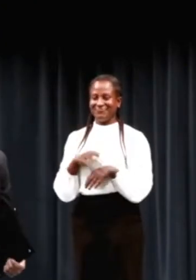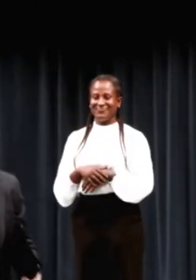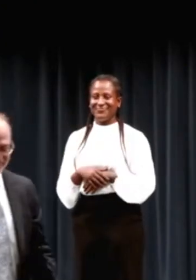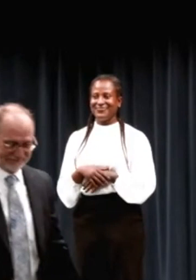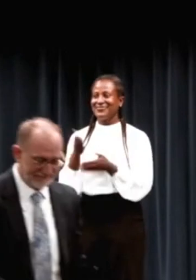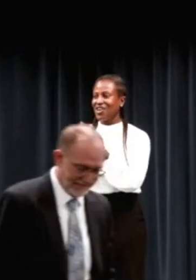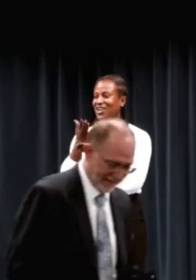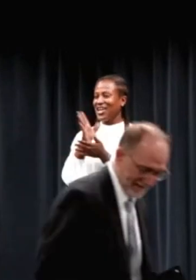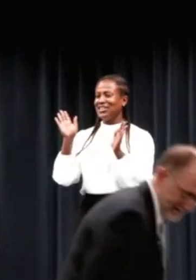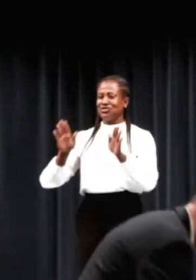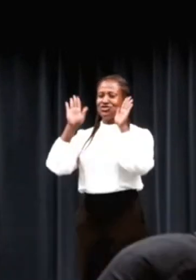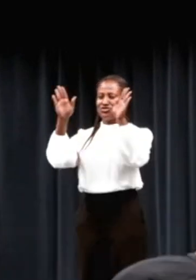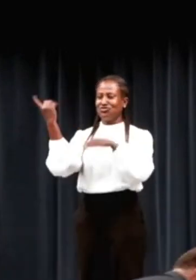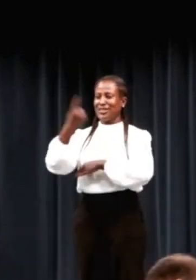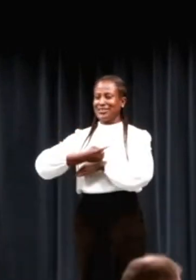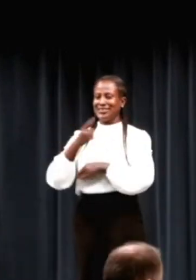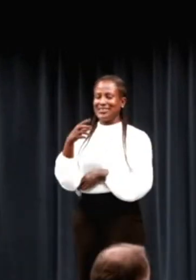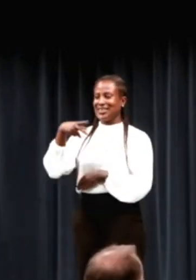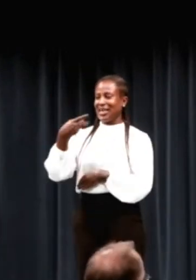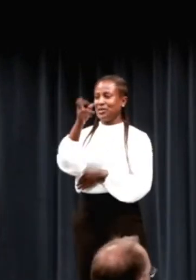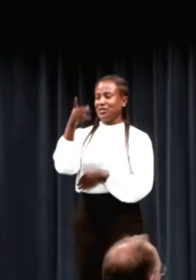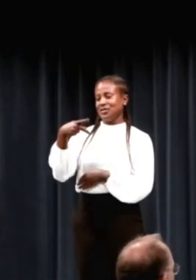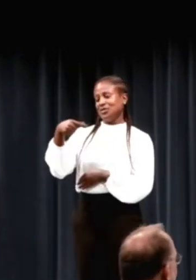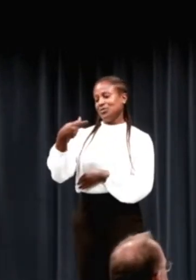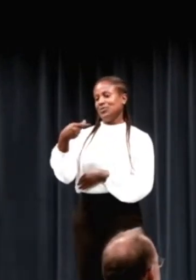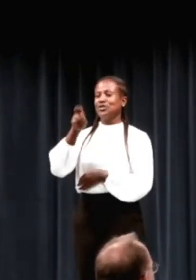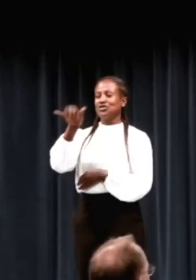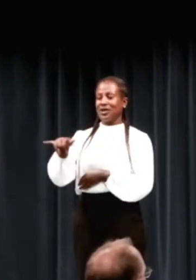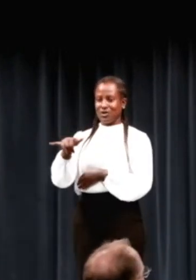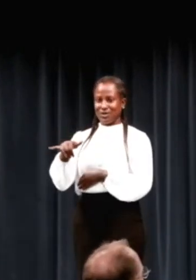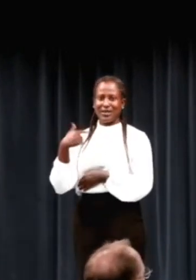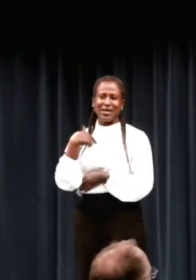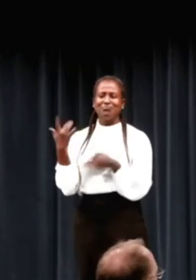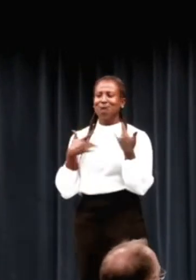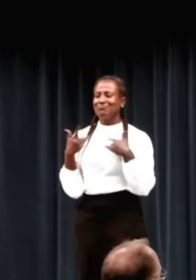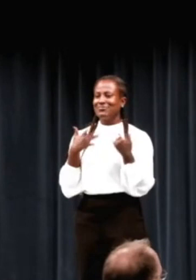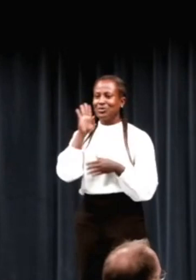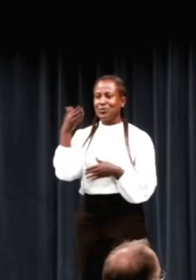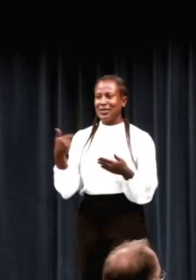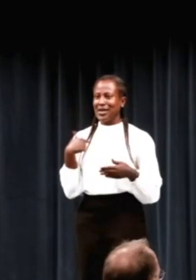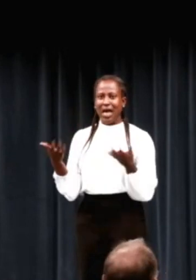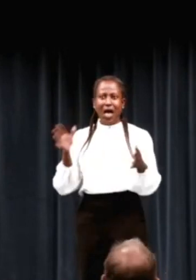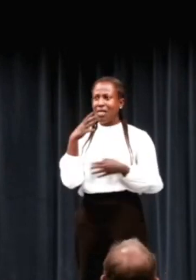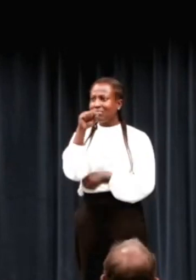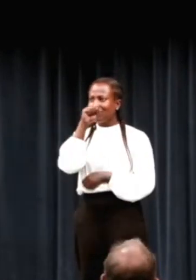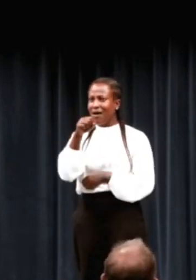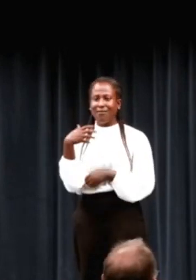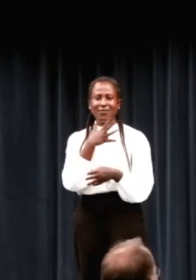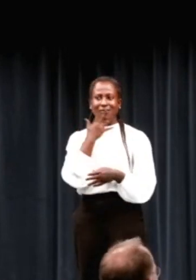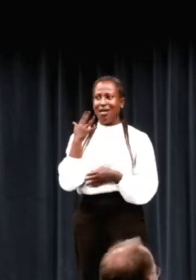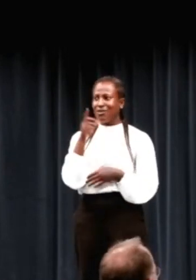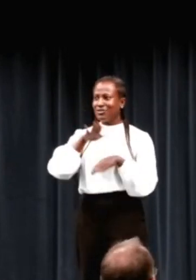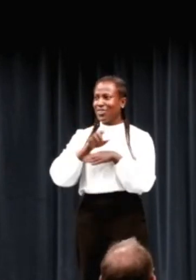Thank you. All right, this is a great day in Prince George's County, and I'm so delighted to be here. First of all, I like all these colors on this stage.